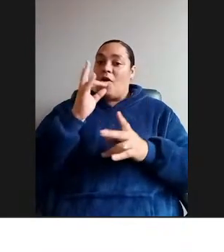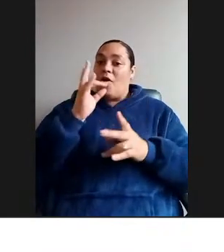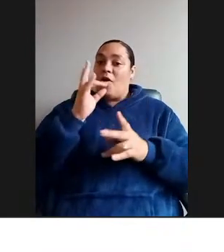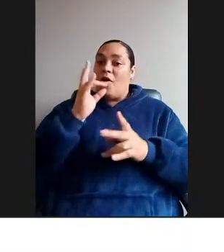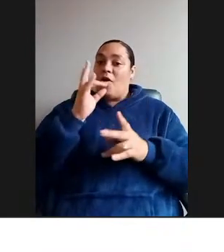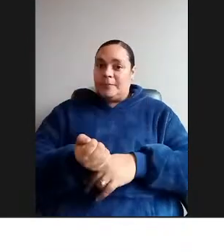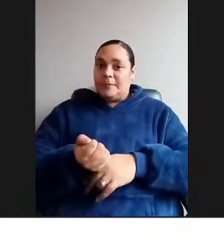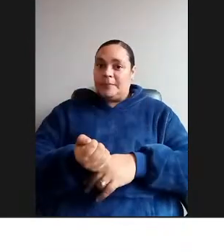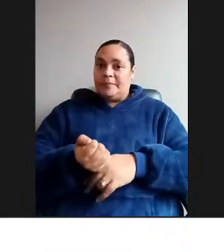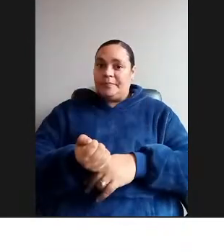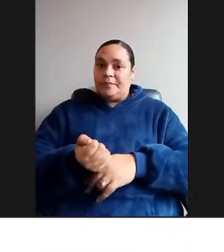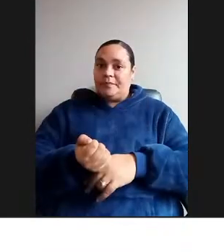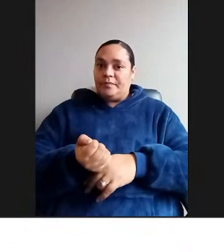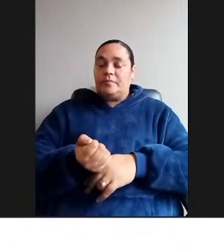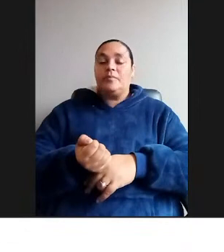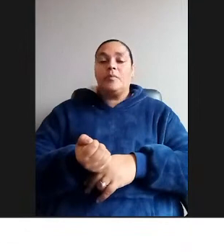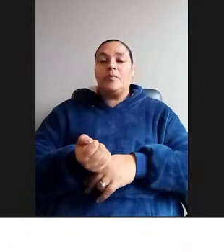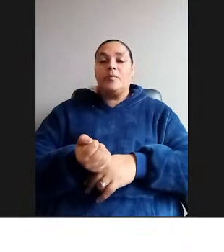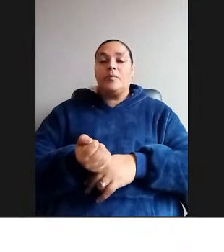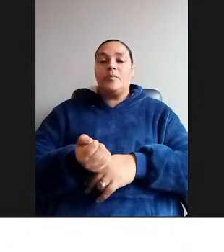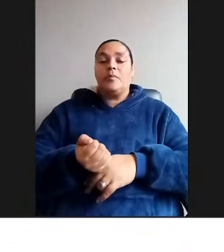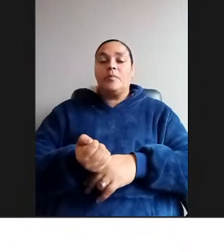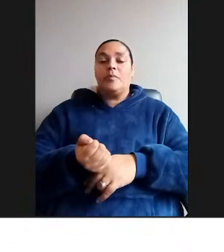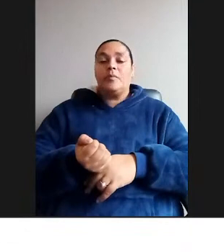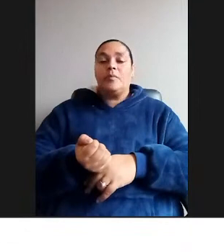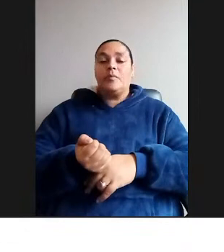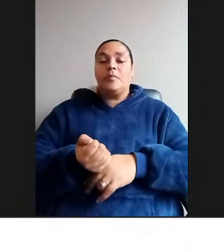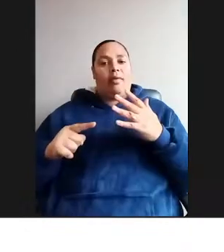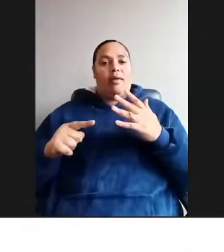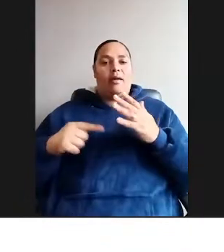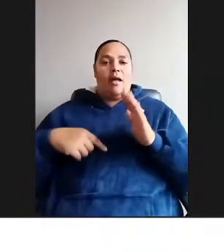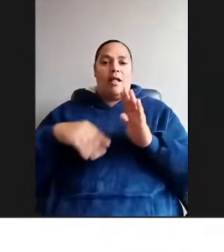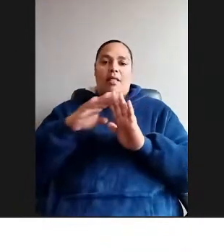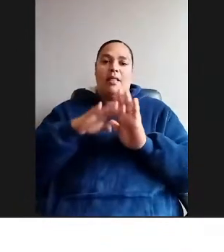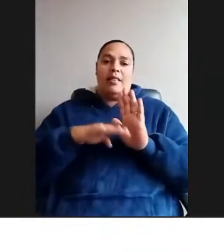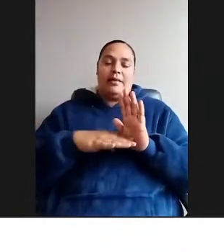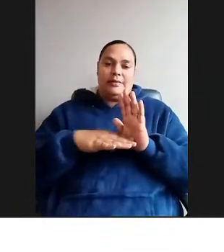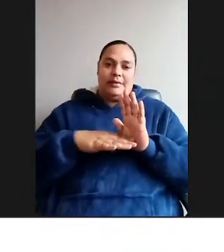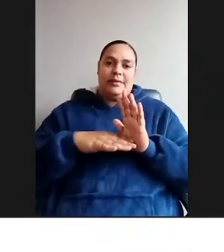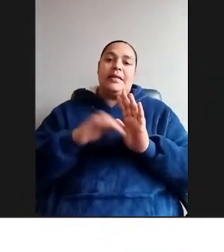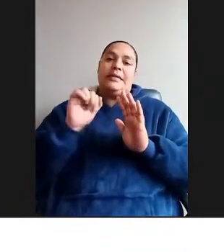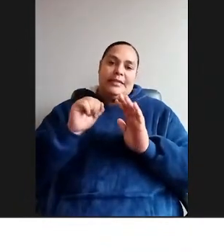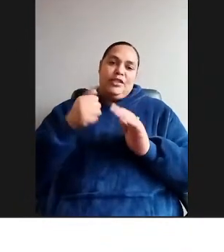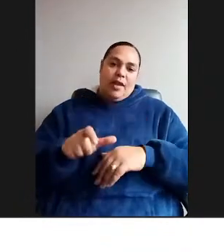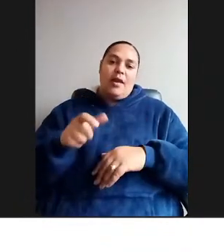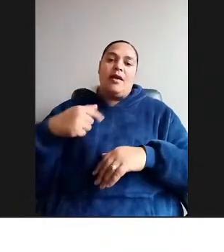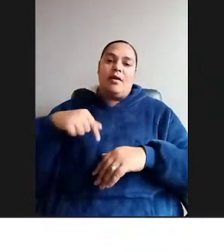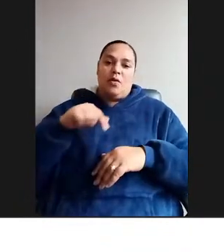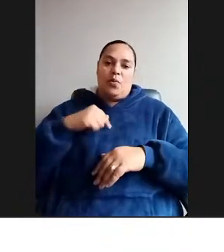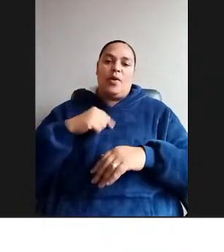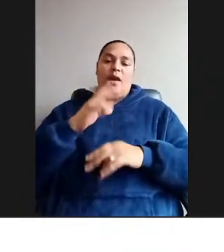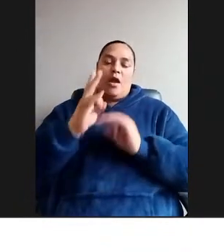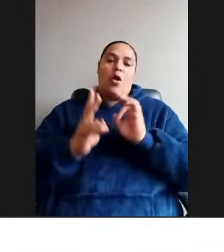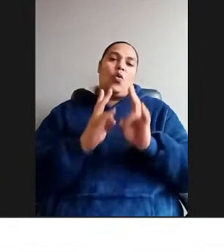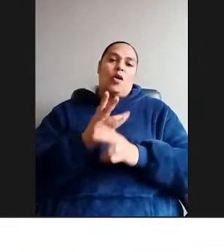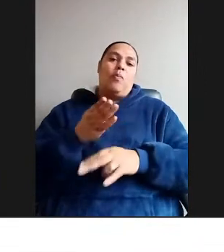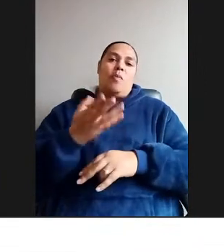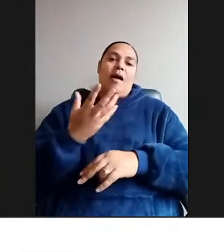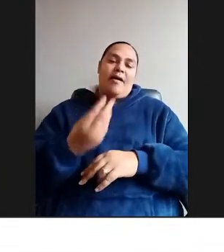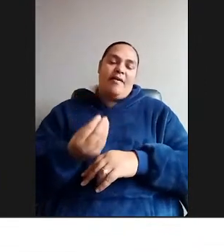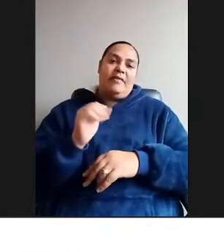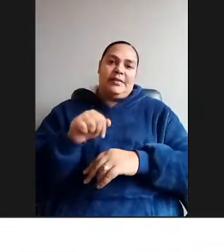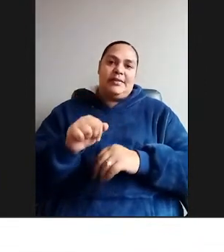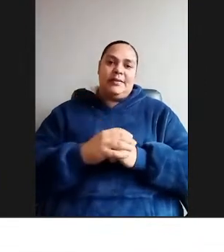Chairperson, I'm just going through our list, Chair, but yes, Chair, yes, there is a quorum present, Chairperson.